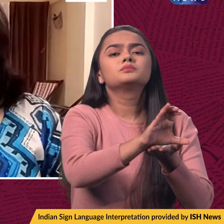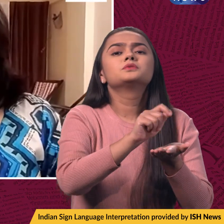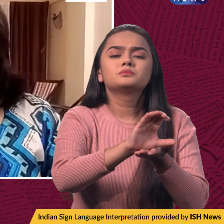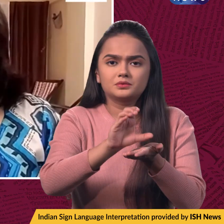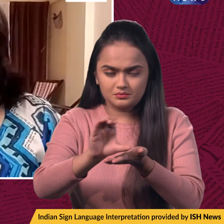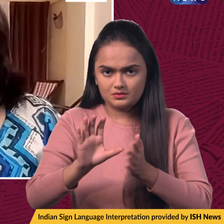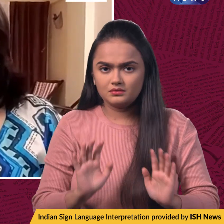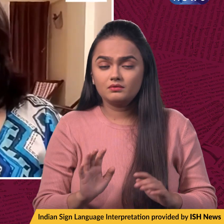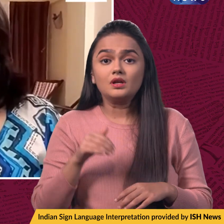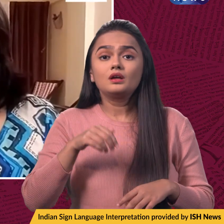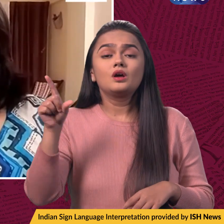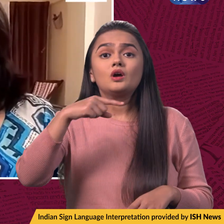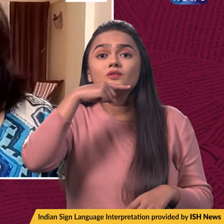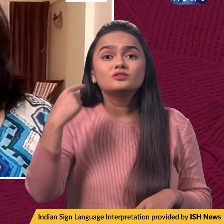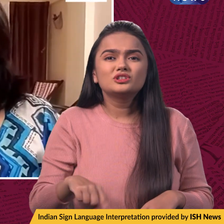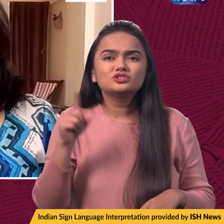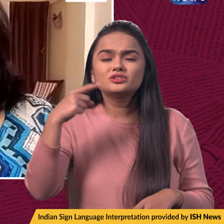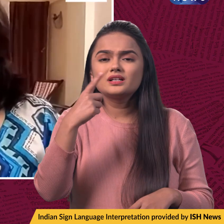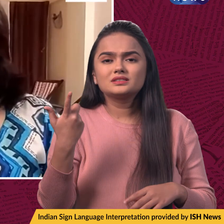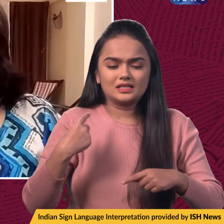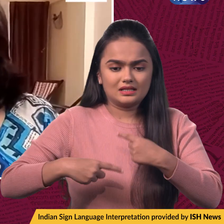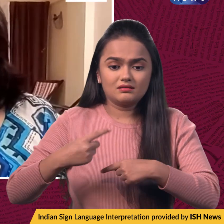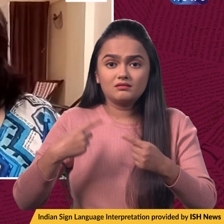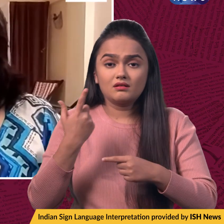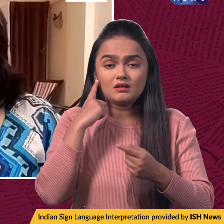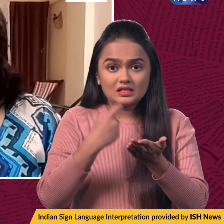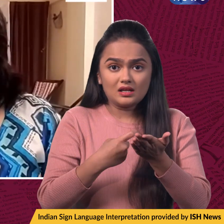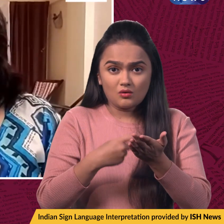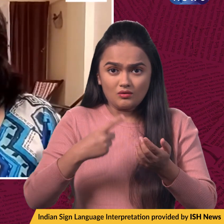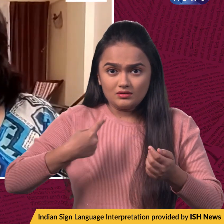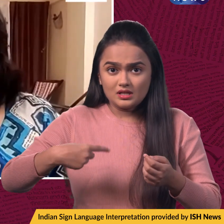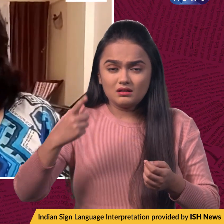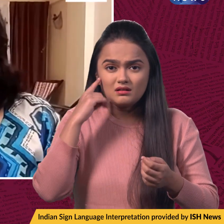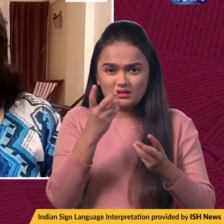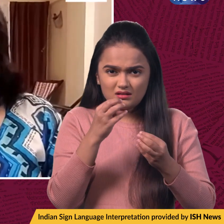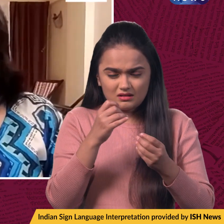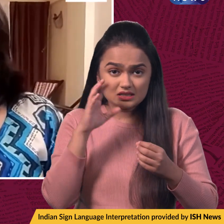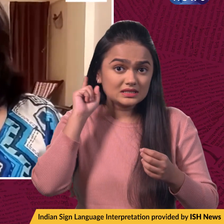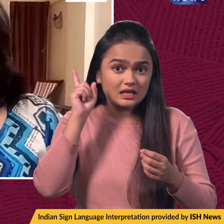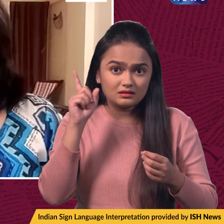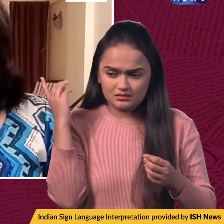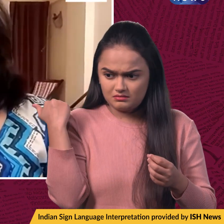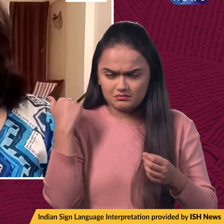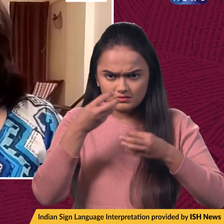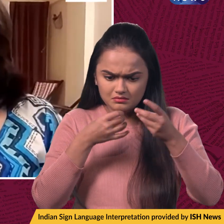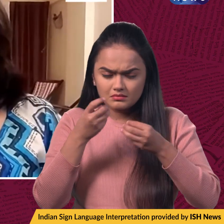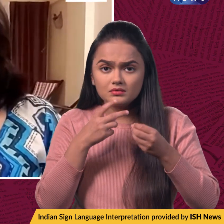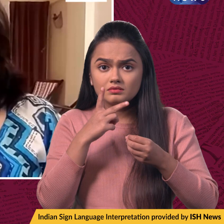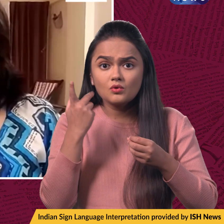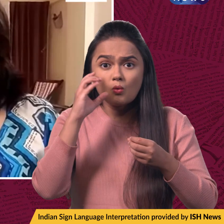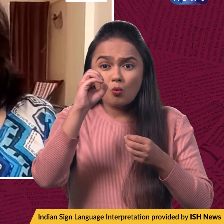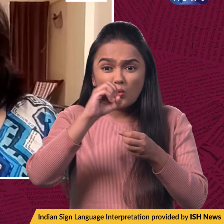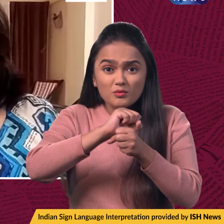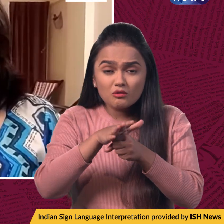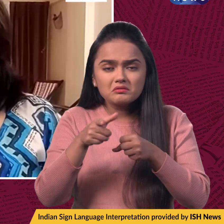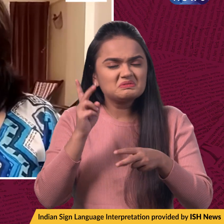Meanwhile, Russia has reported a record daily number of COVID 19 cases on Saturday as Omicron